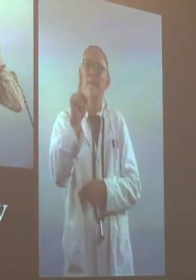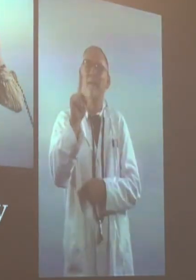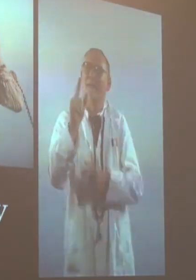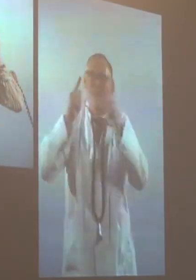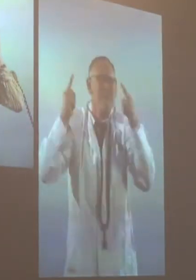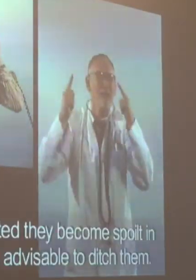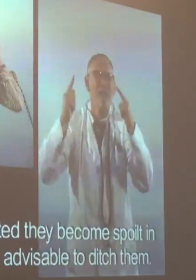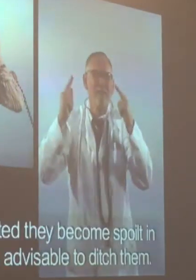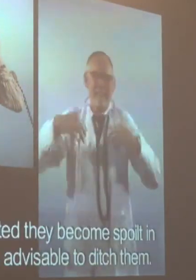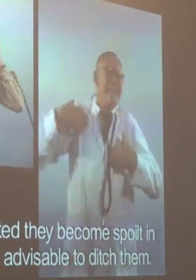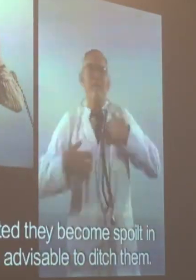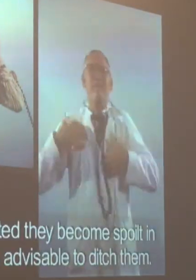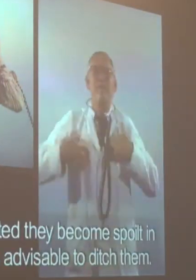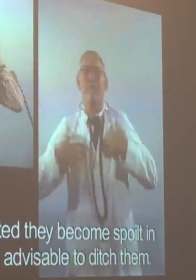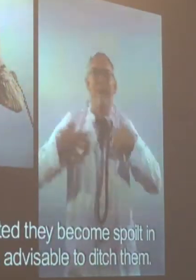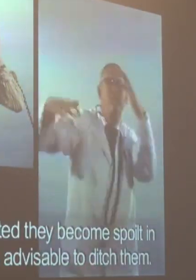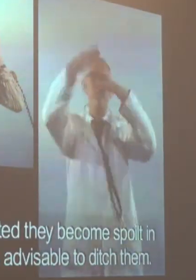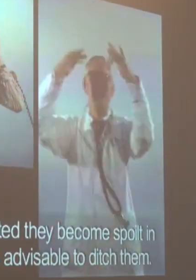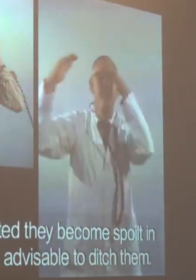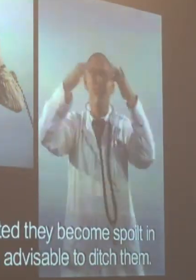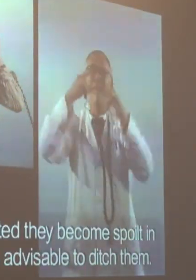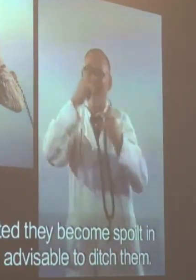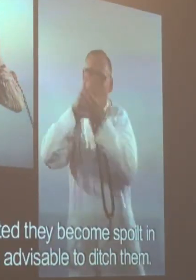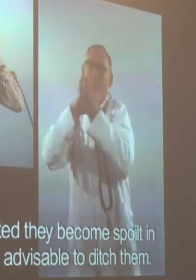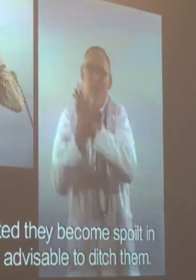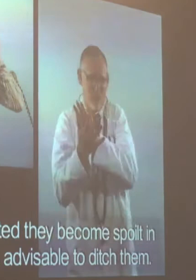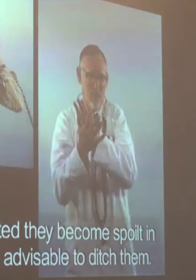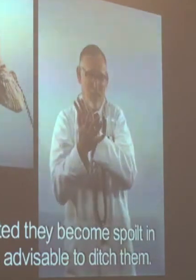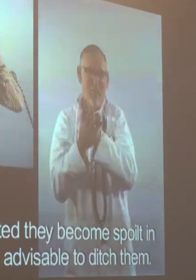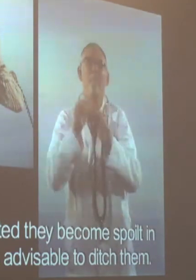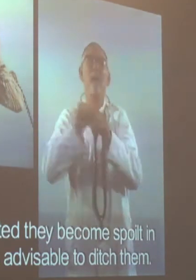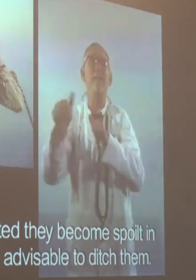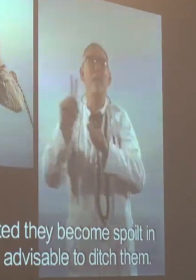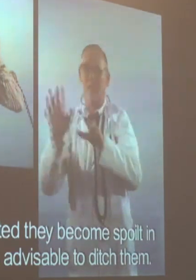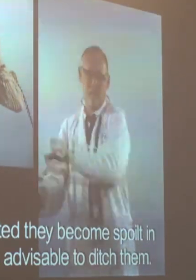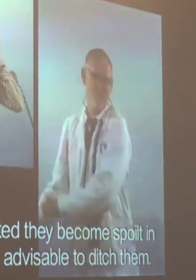If Bo is stimulated, they become spoiled. In this case, it is advisable to ditch them.